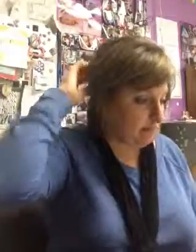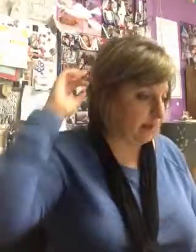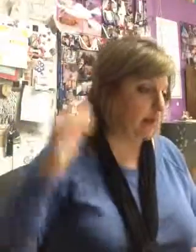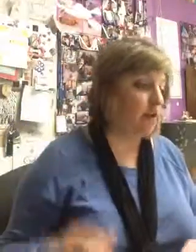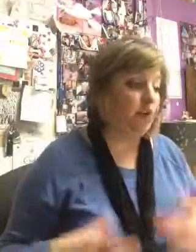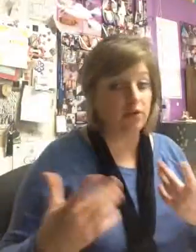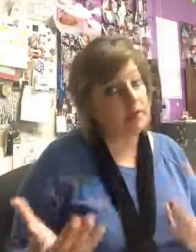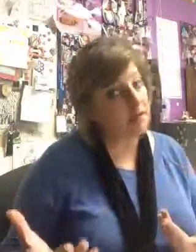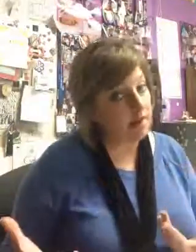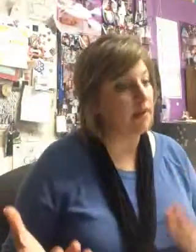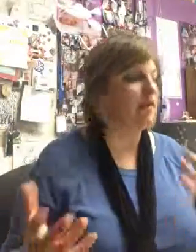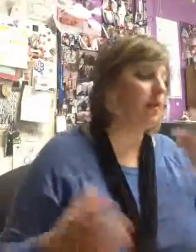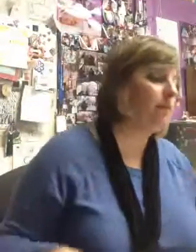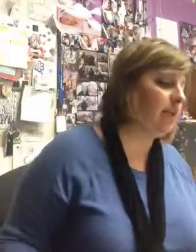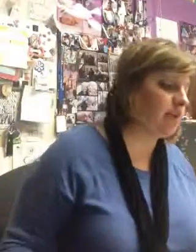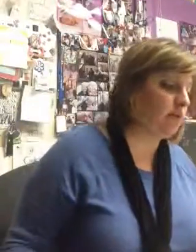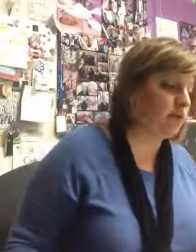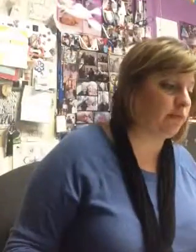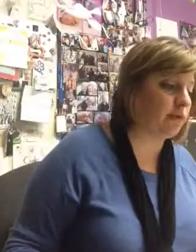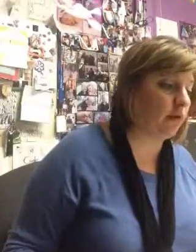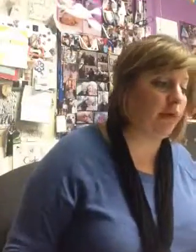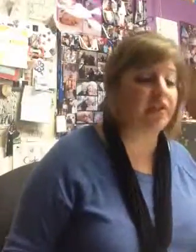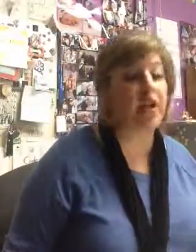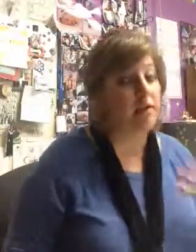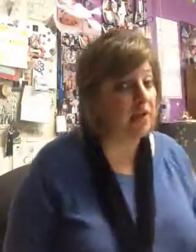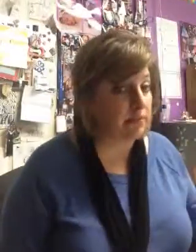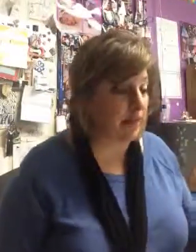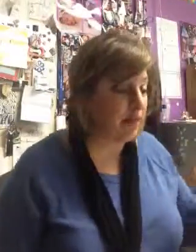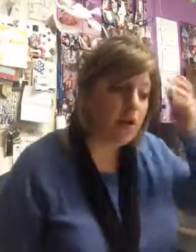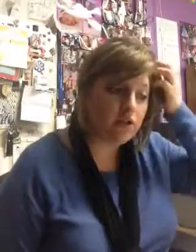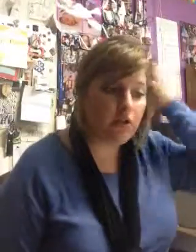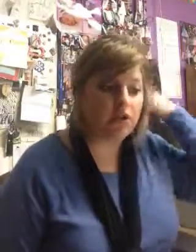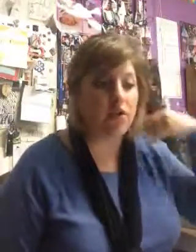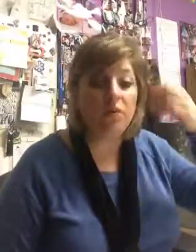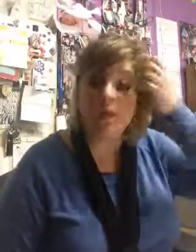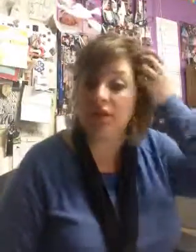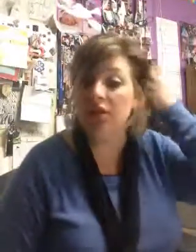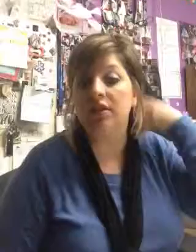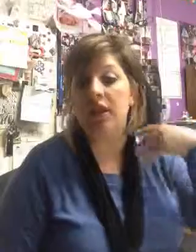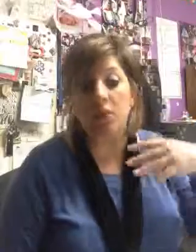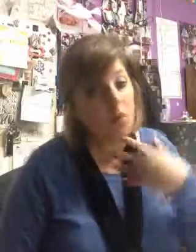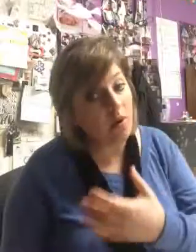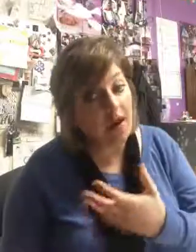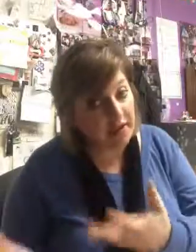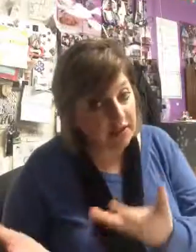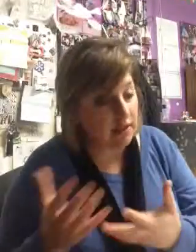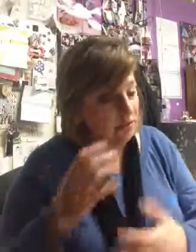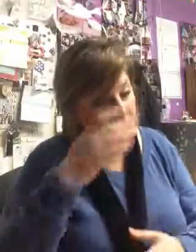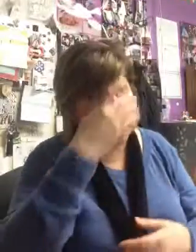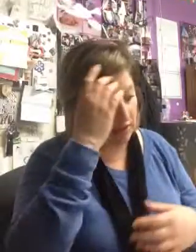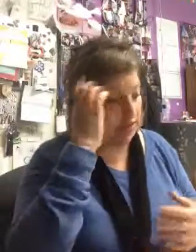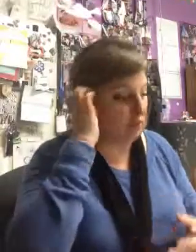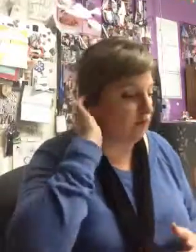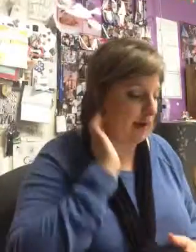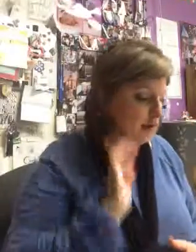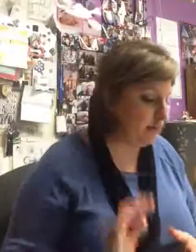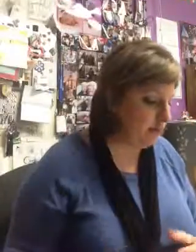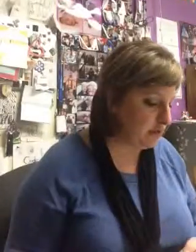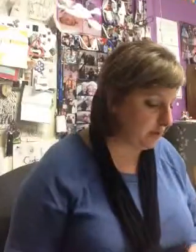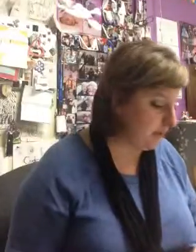topic using raised eyebrows. Then we need to pose a rhetorical question, and then we explain. So there's no reason to say, well, why this is. We just explain the whole fact. So what we'll do is